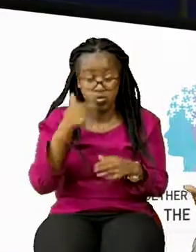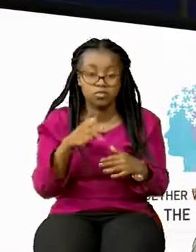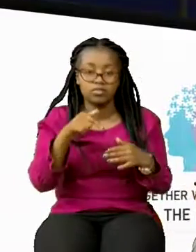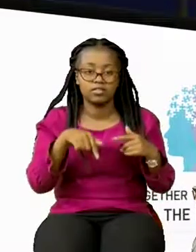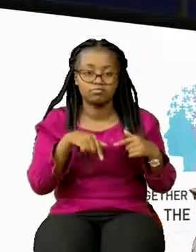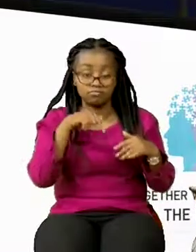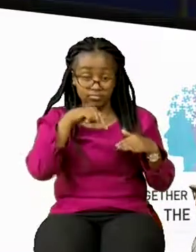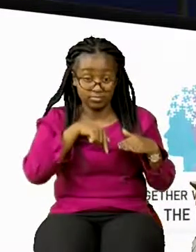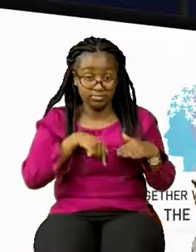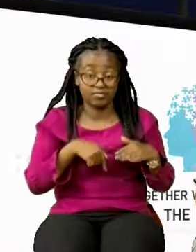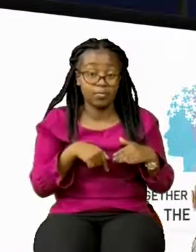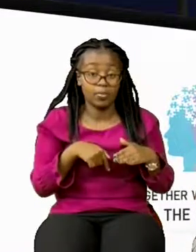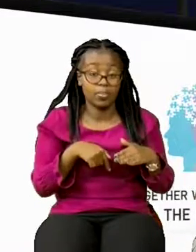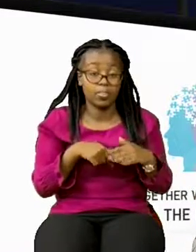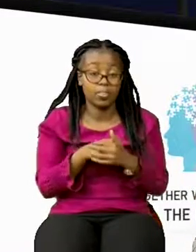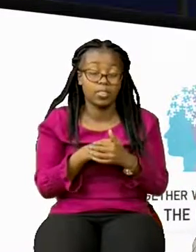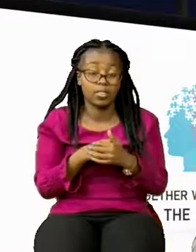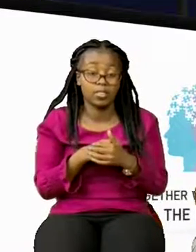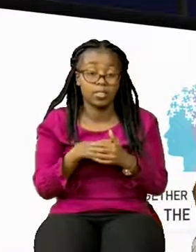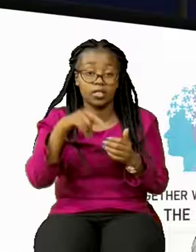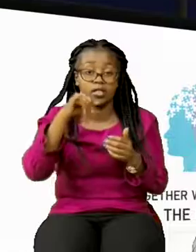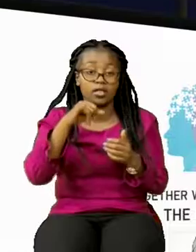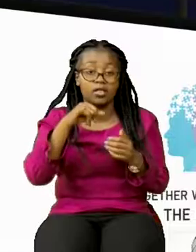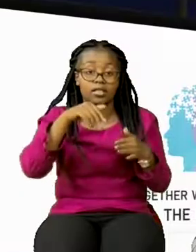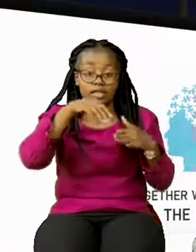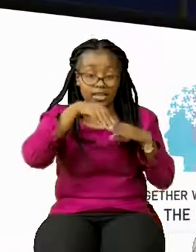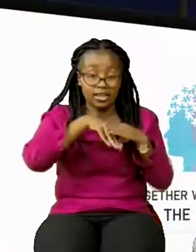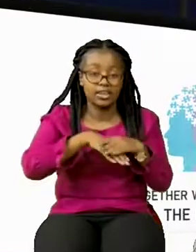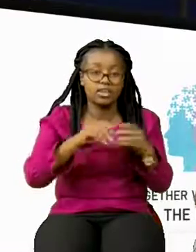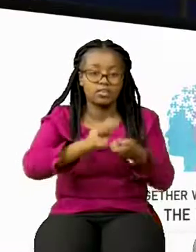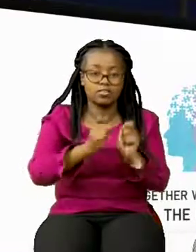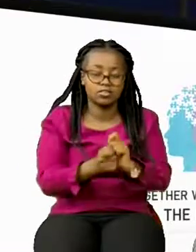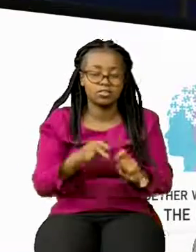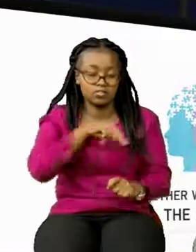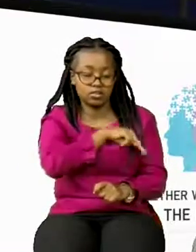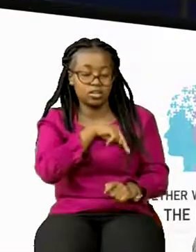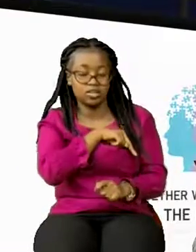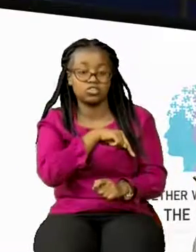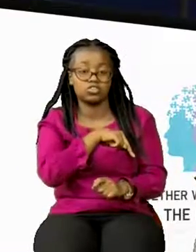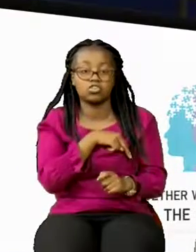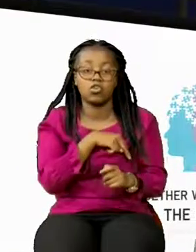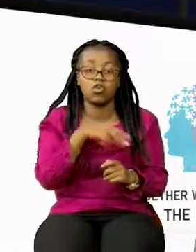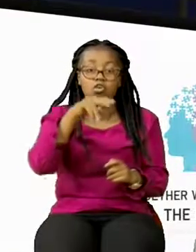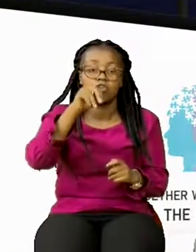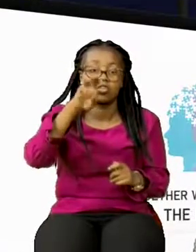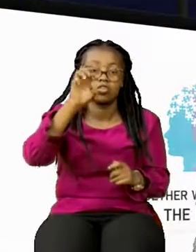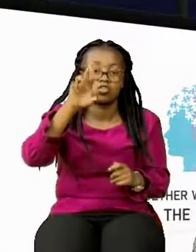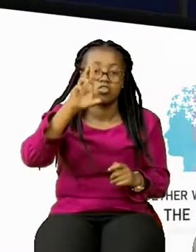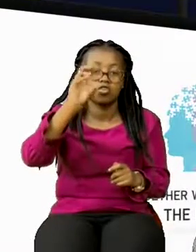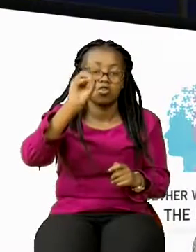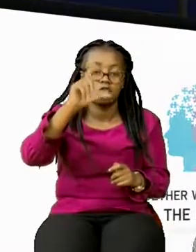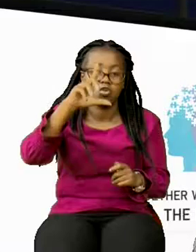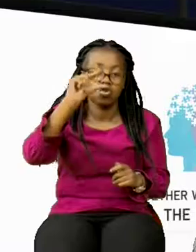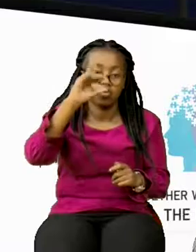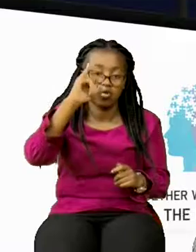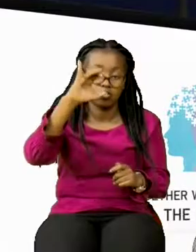internal these internal changes of our natural neurology, and hence we get